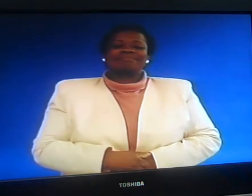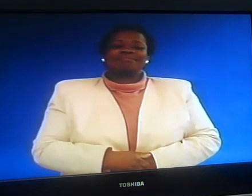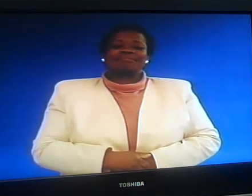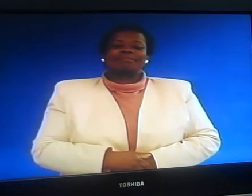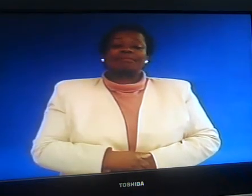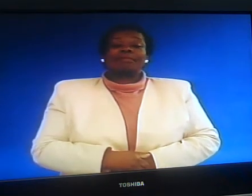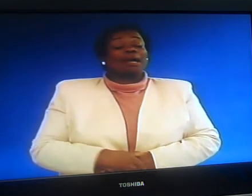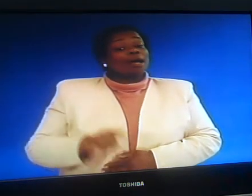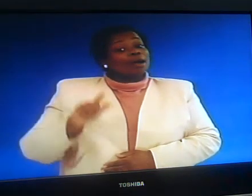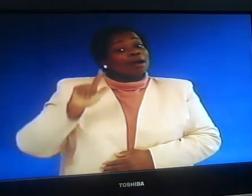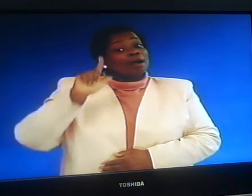BC.